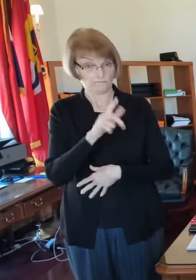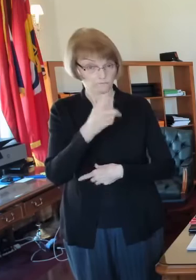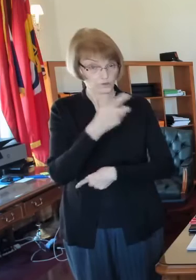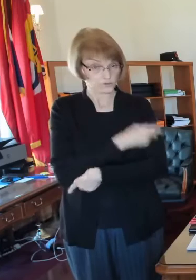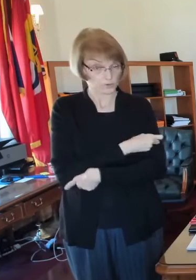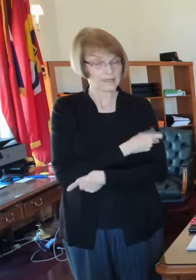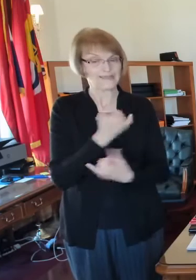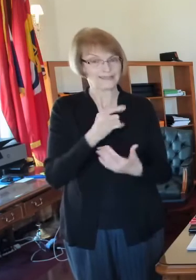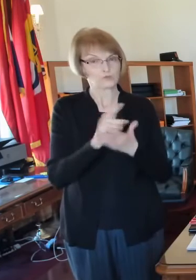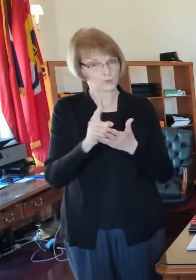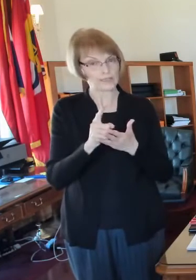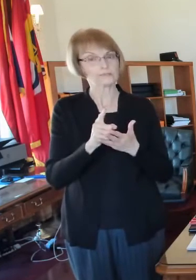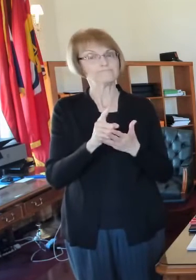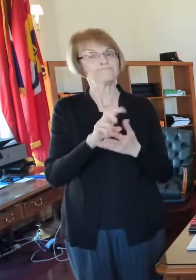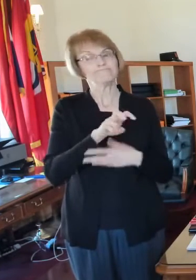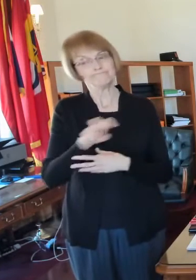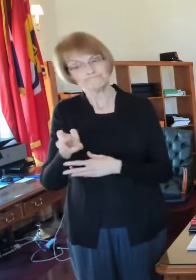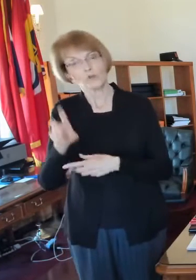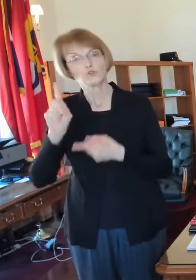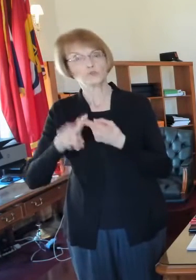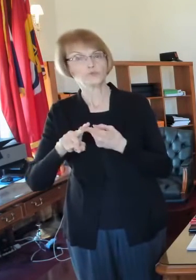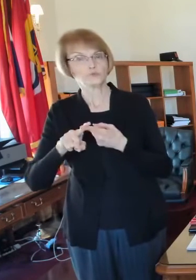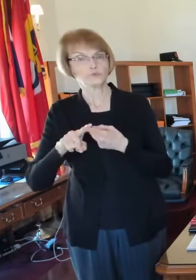week to the America Center.